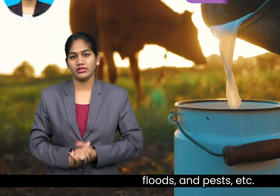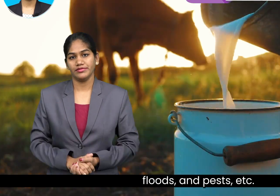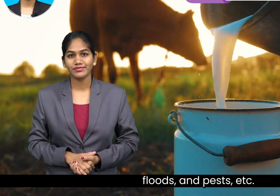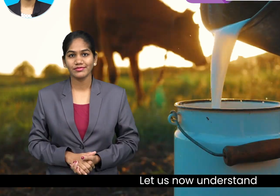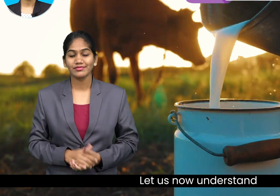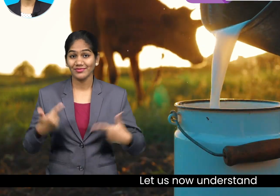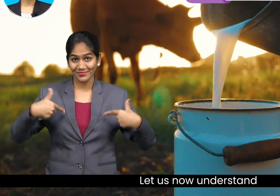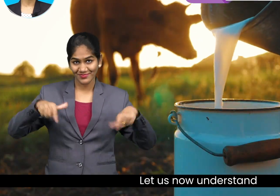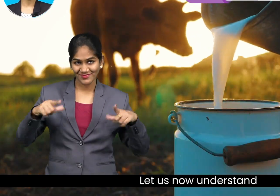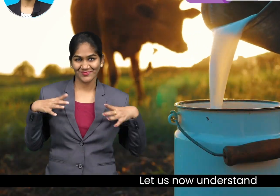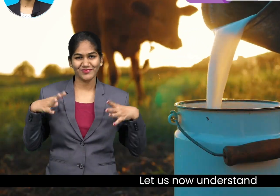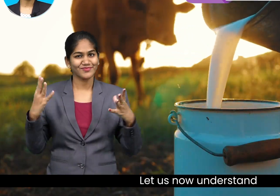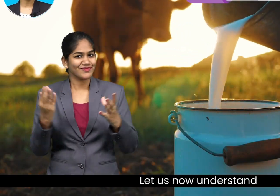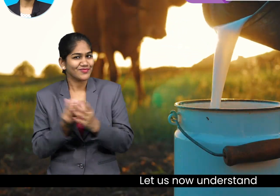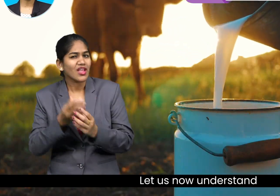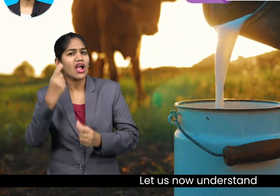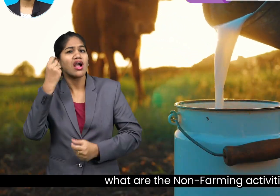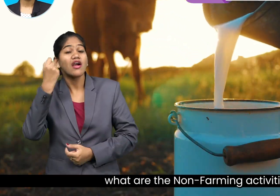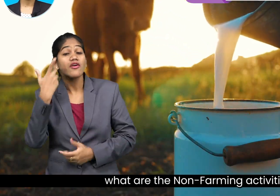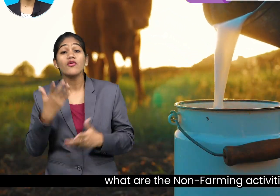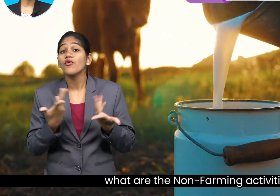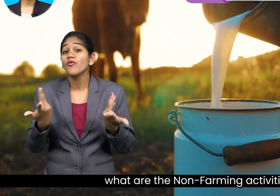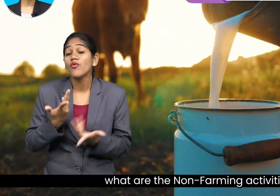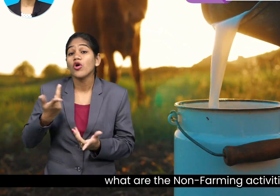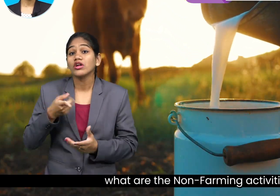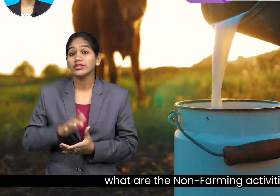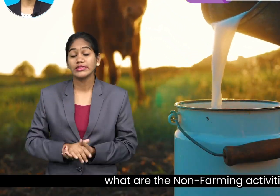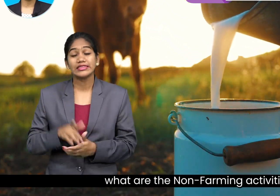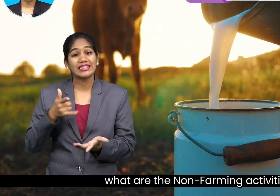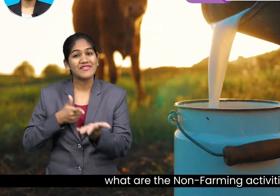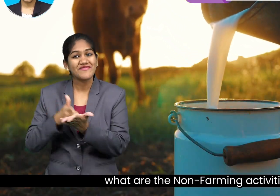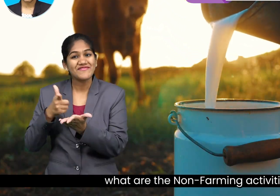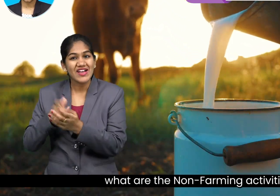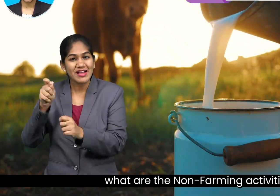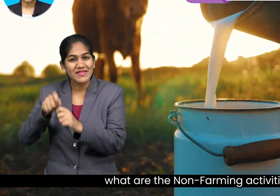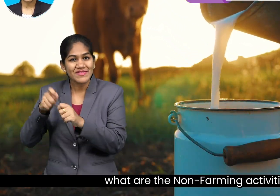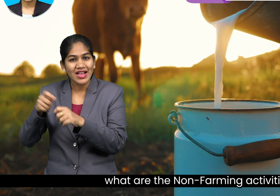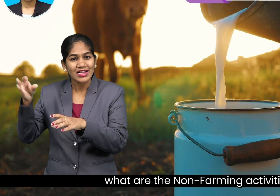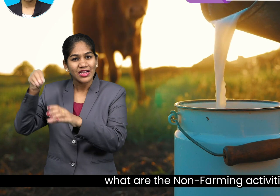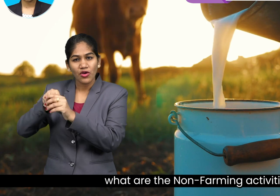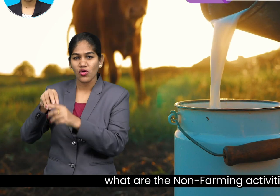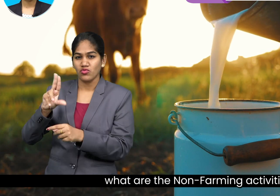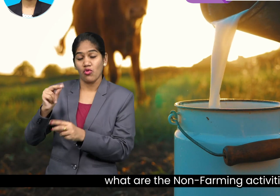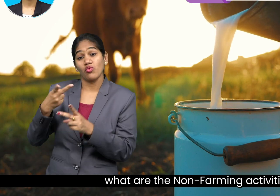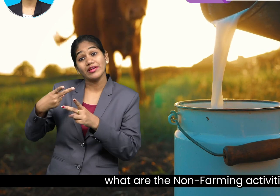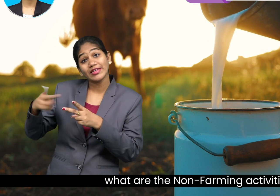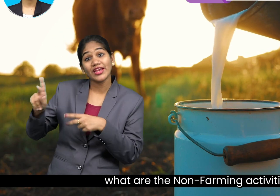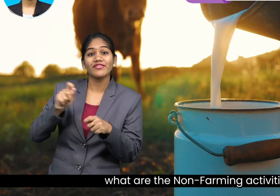Let us now understand what are the non-farming activities